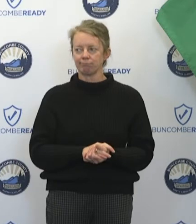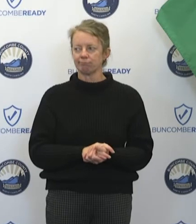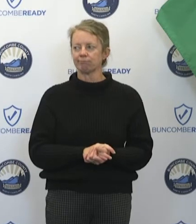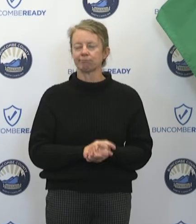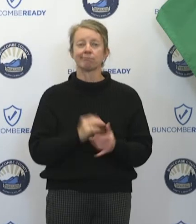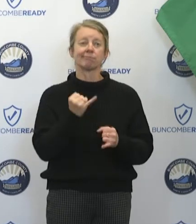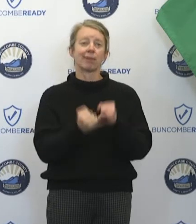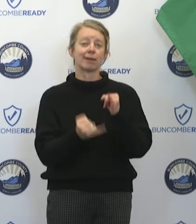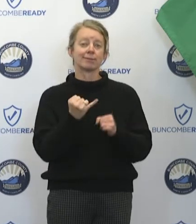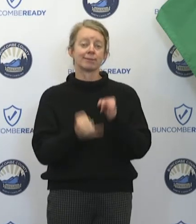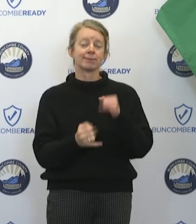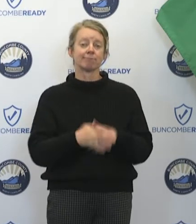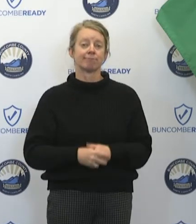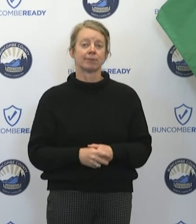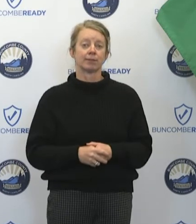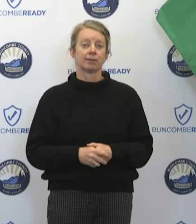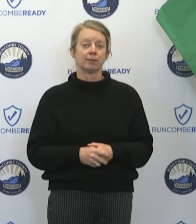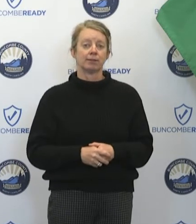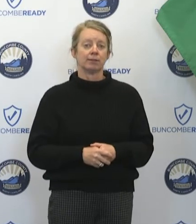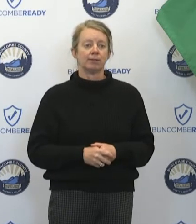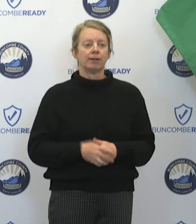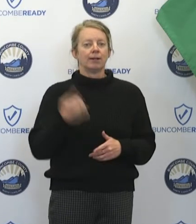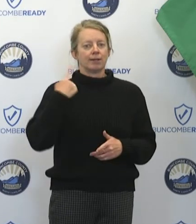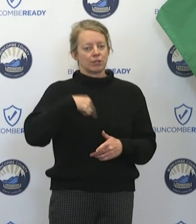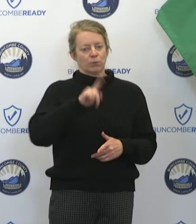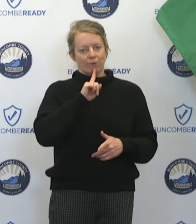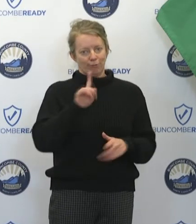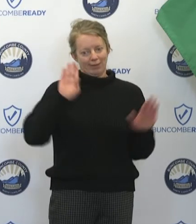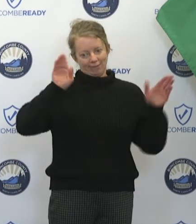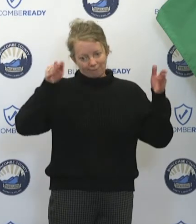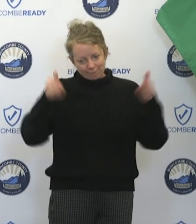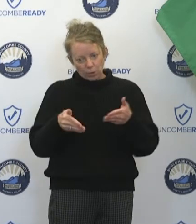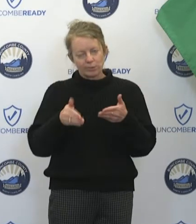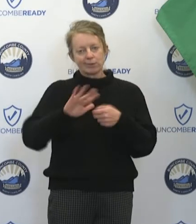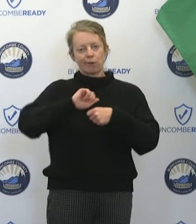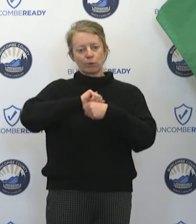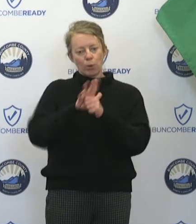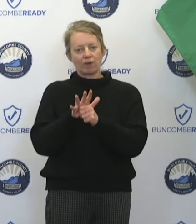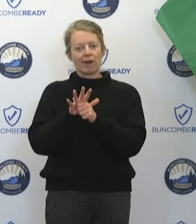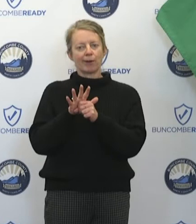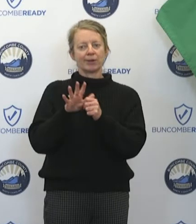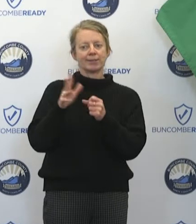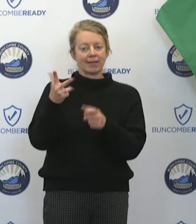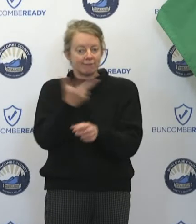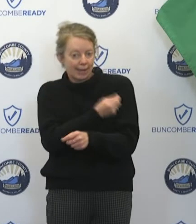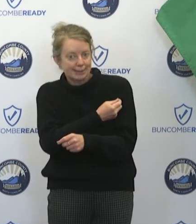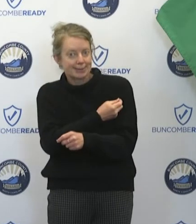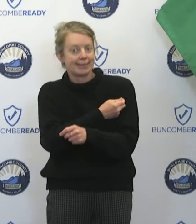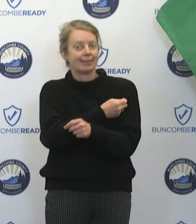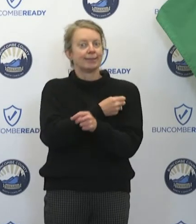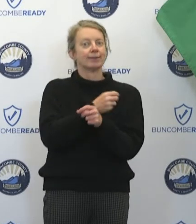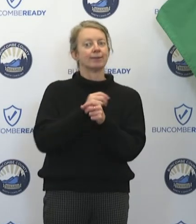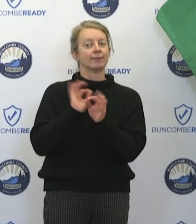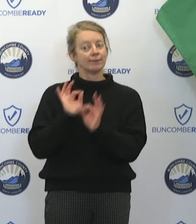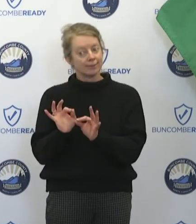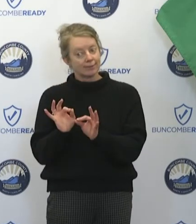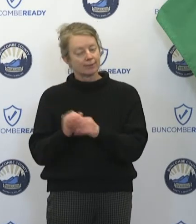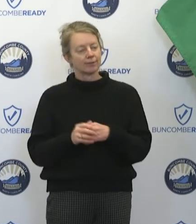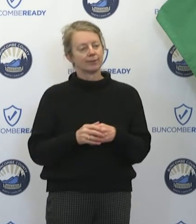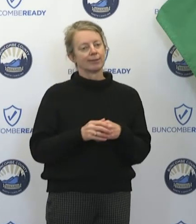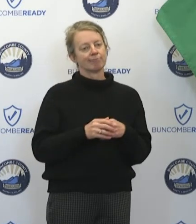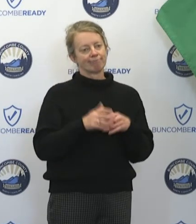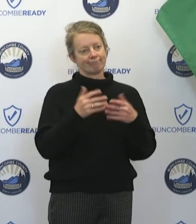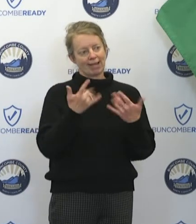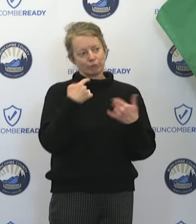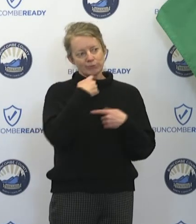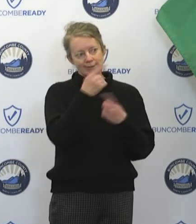And lastly, with much focus on the COVID-19 response that has turned to vaccine rollout, I do want to inform the community that after many weeks of